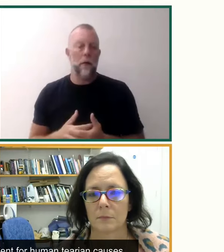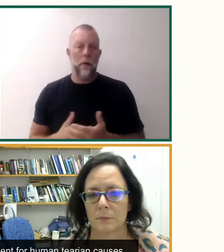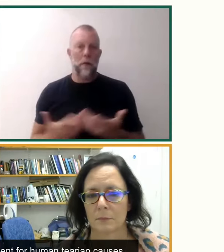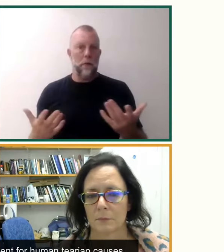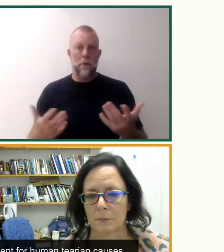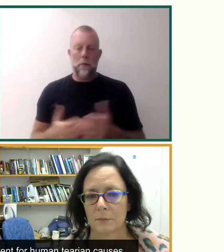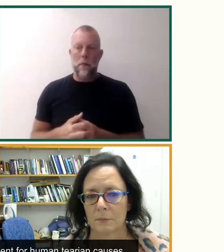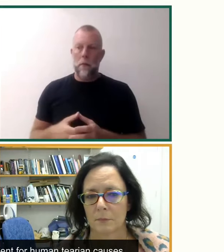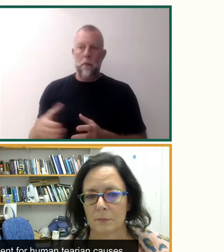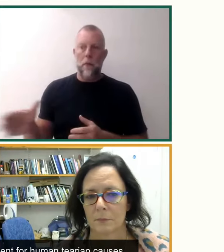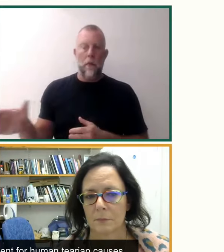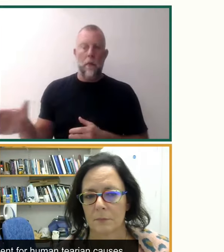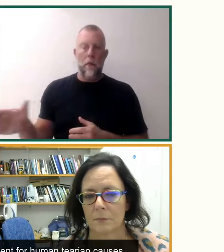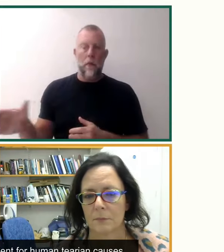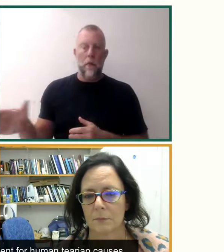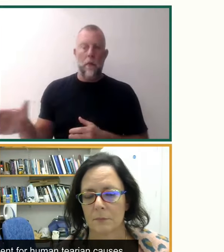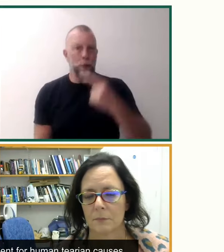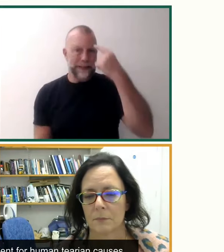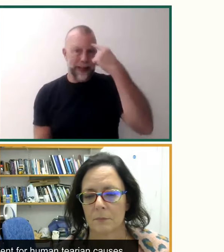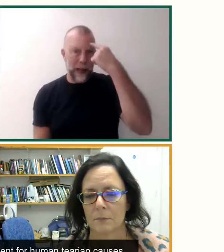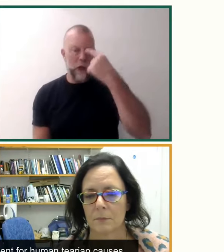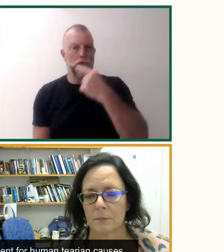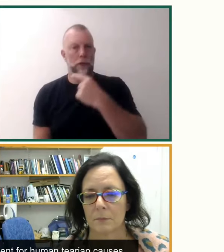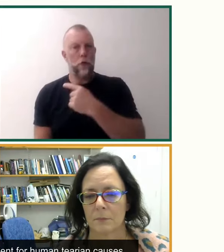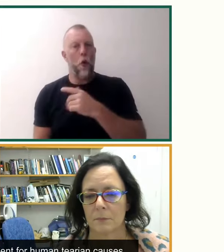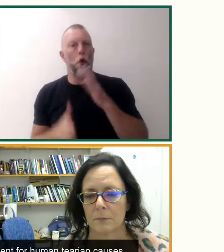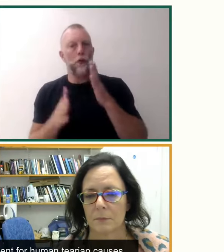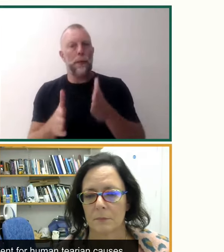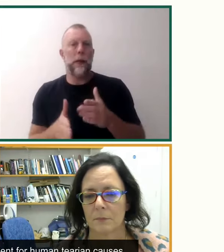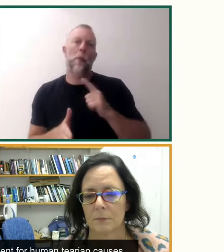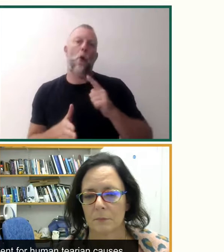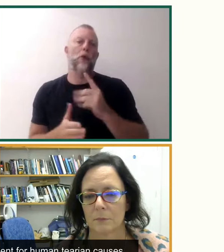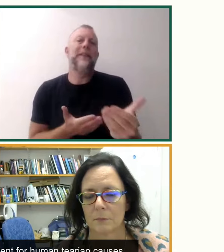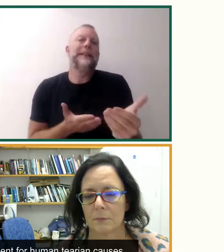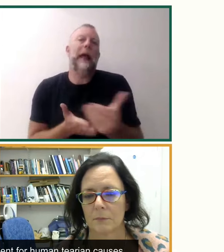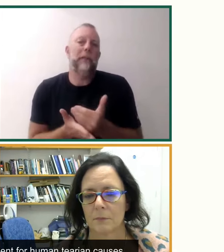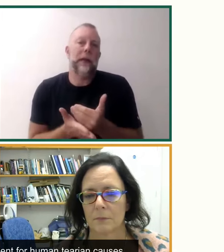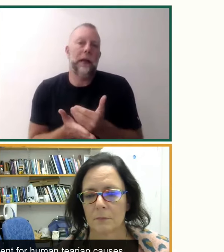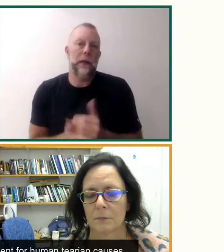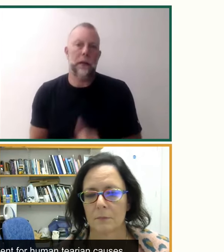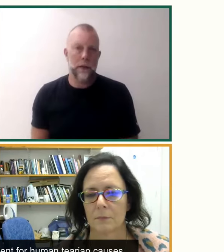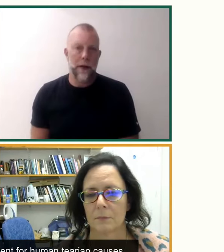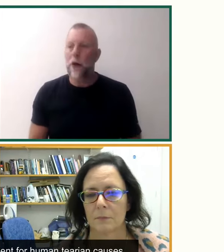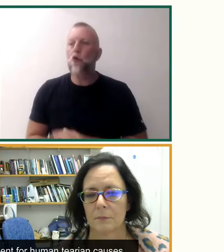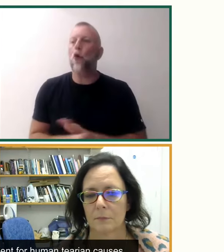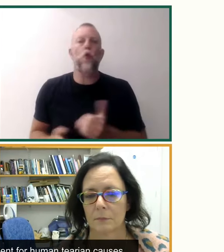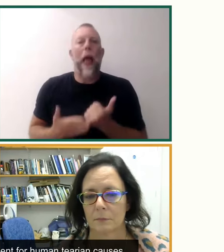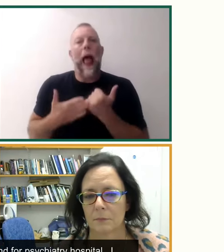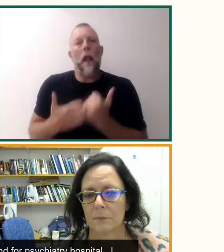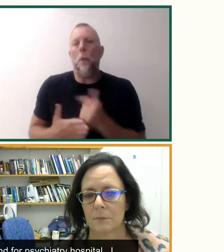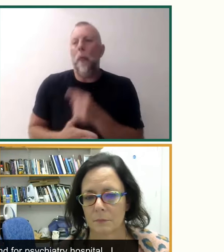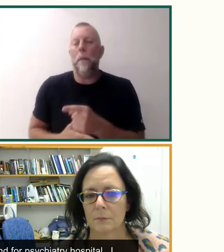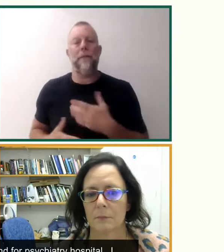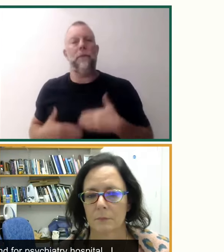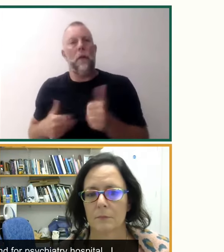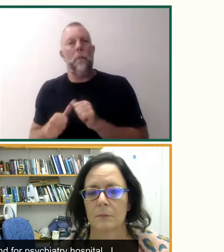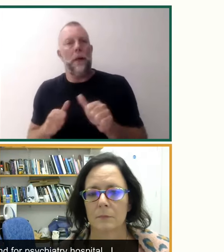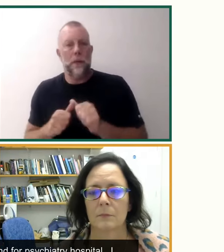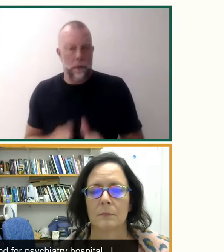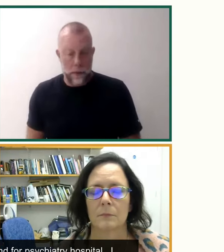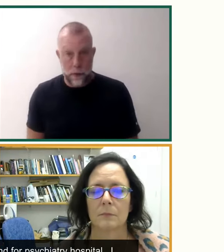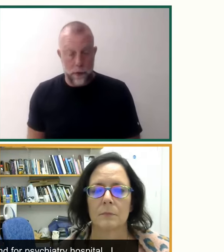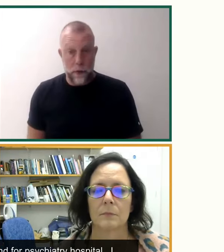admission to psychiatric hospital are those of safety, either of the patient or of others. And I would love to see, and I'm sure